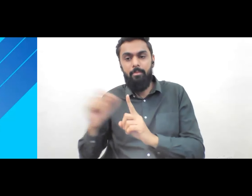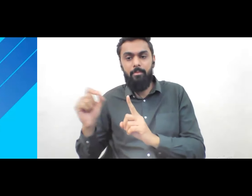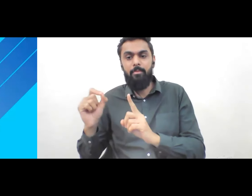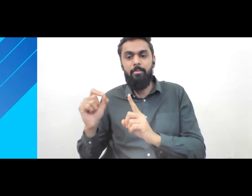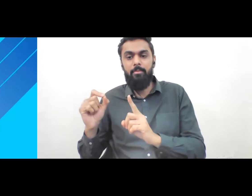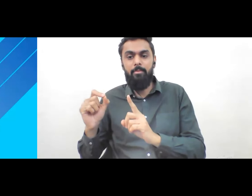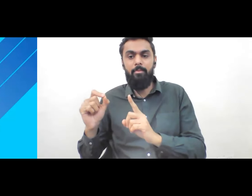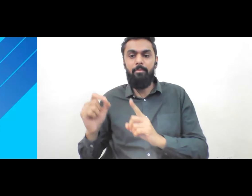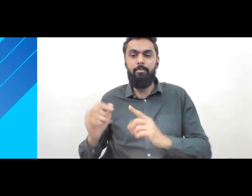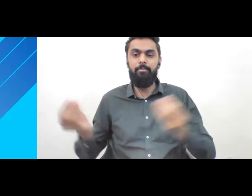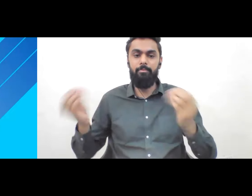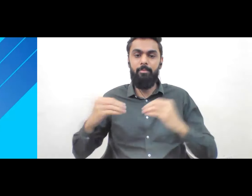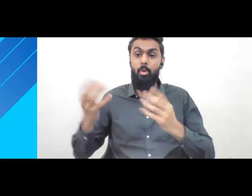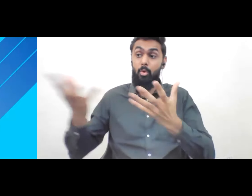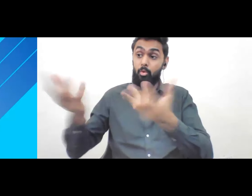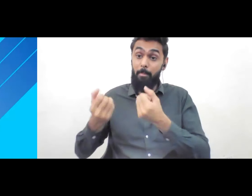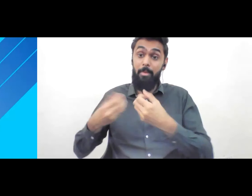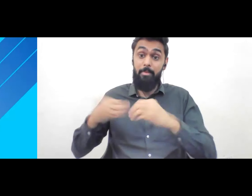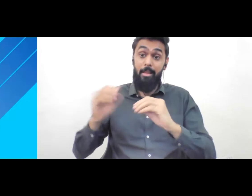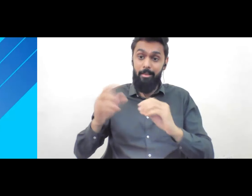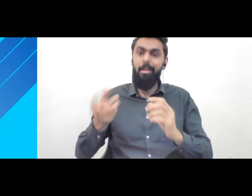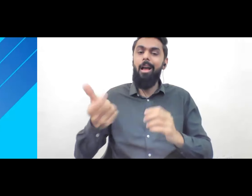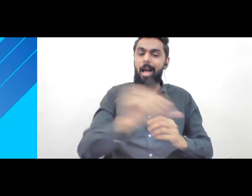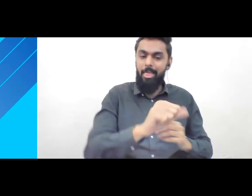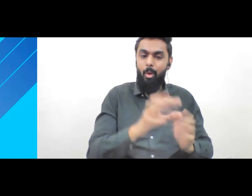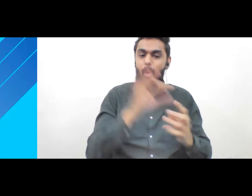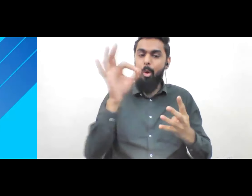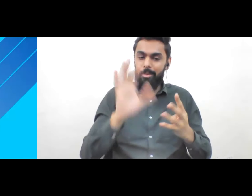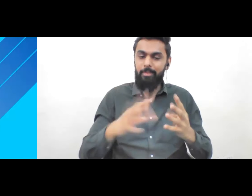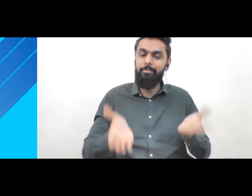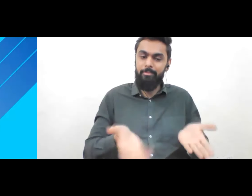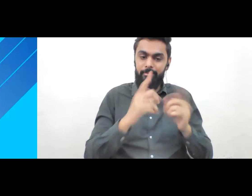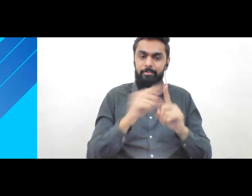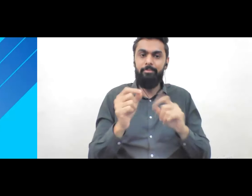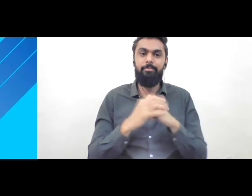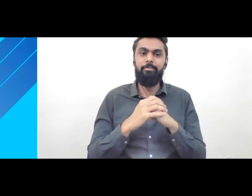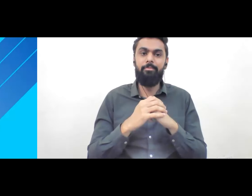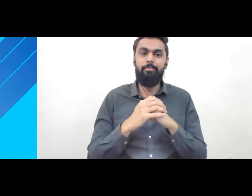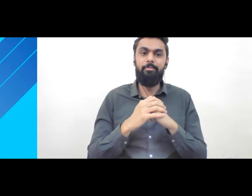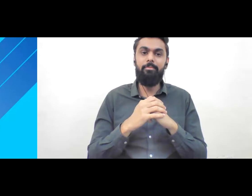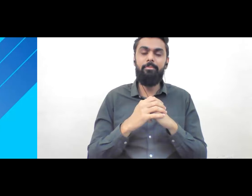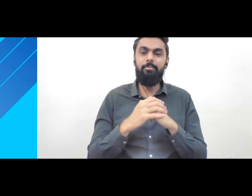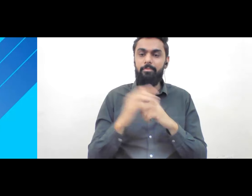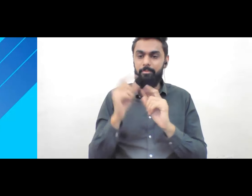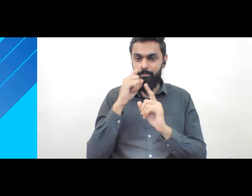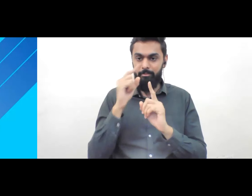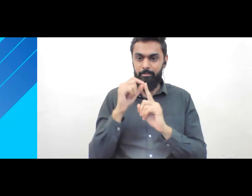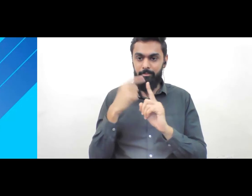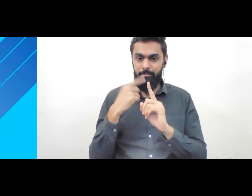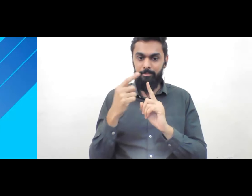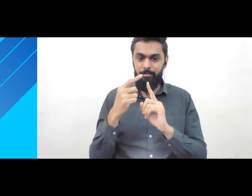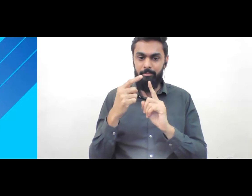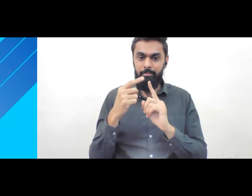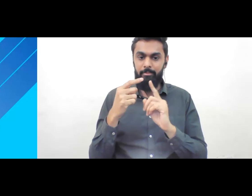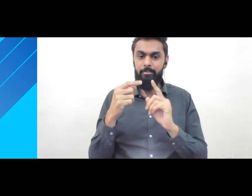beyond shopping and buying. Absolutely. Using pre-loved clothes, I think that's coming up